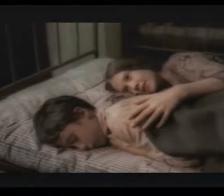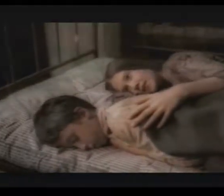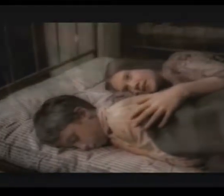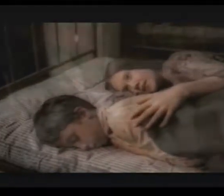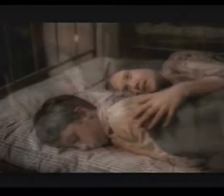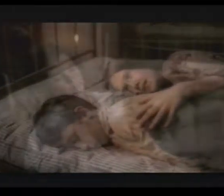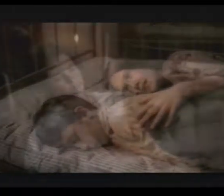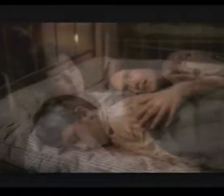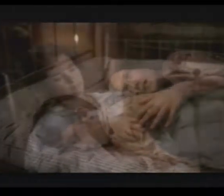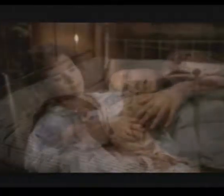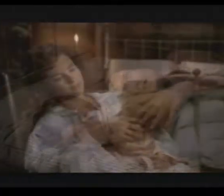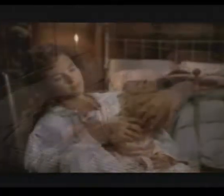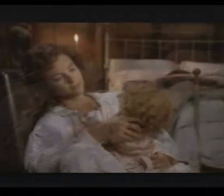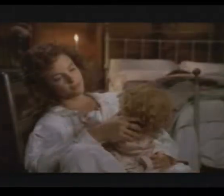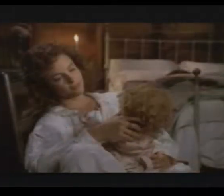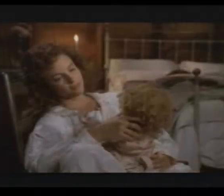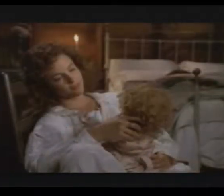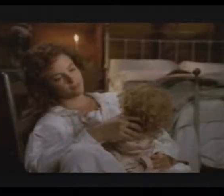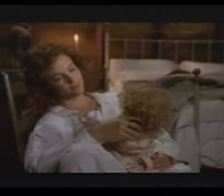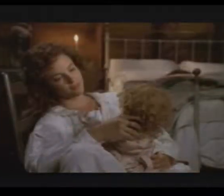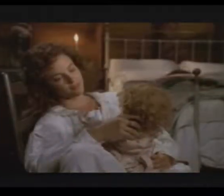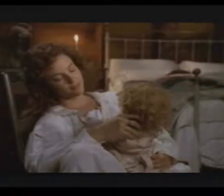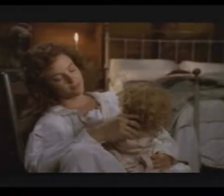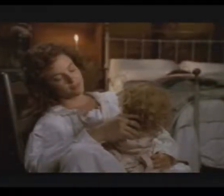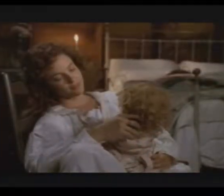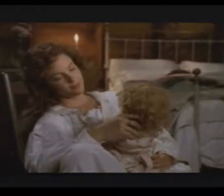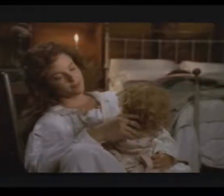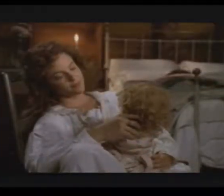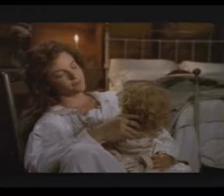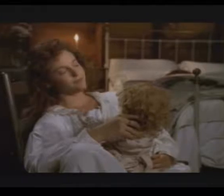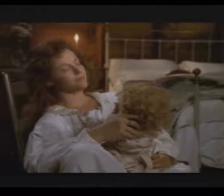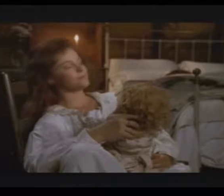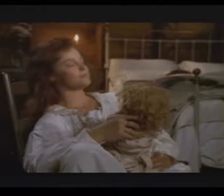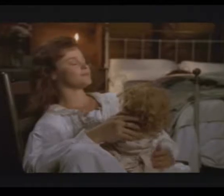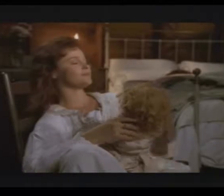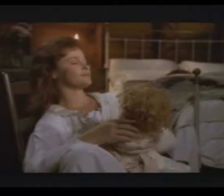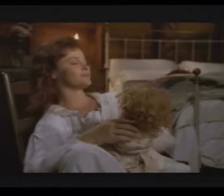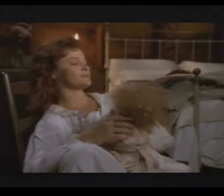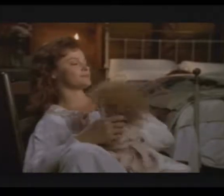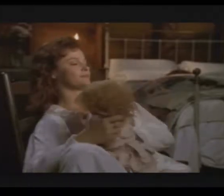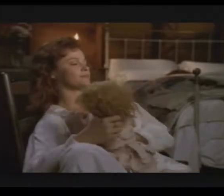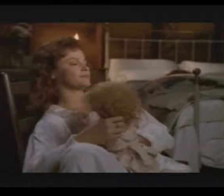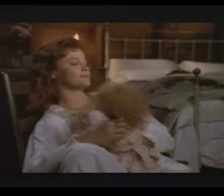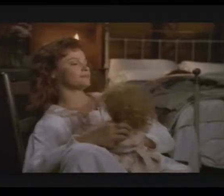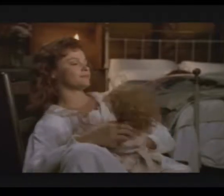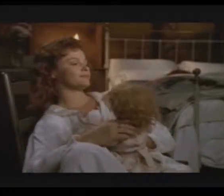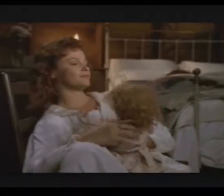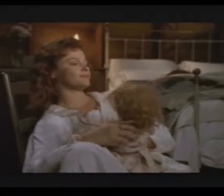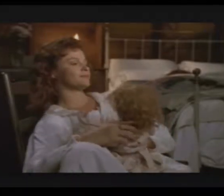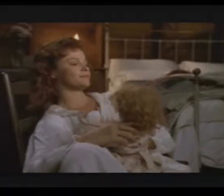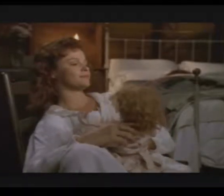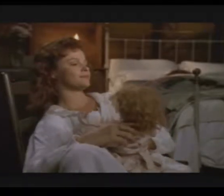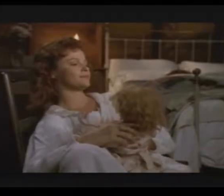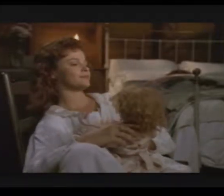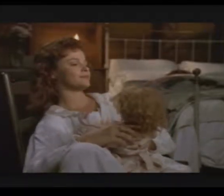mockingbird. And if that mockingbird doesn't sing, Mama's gonna buy you